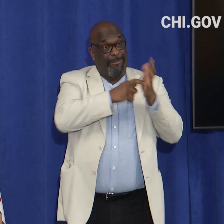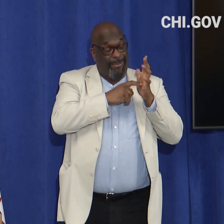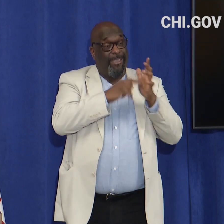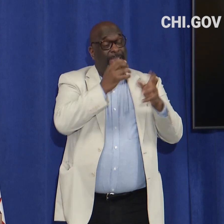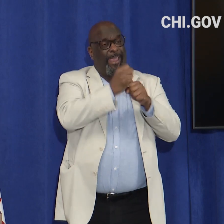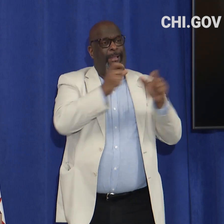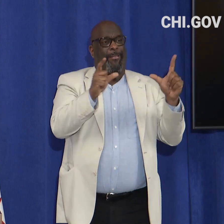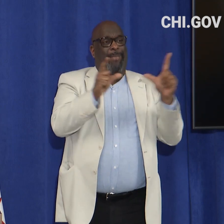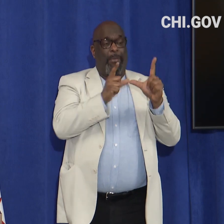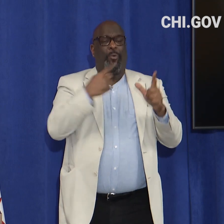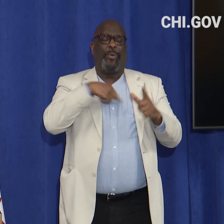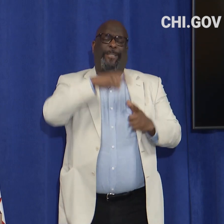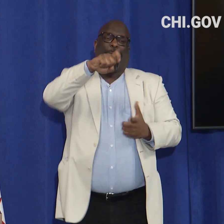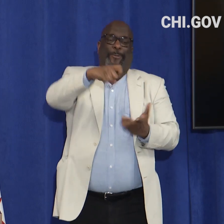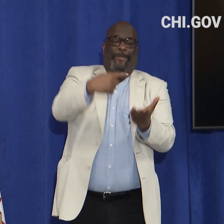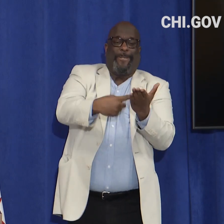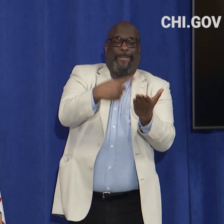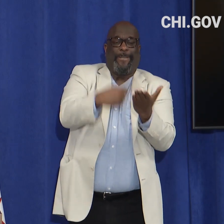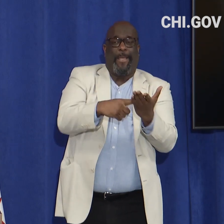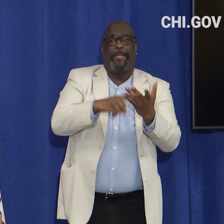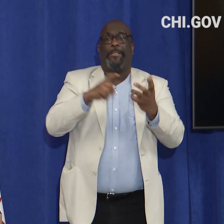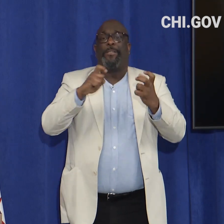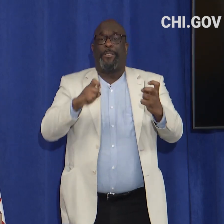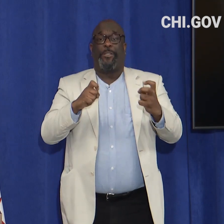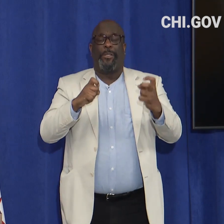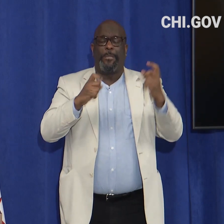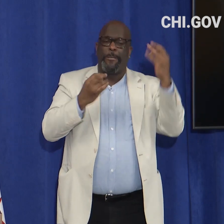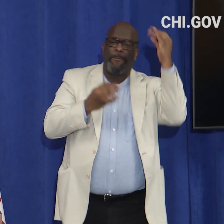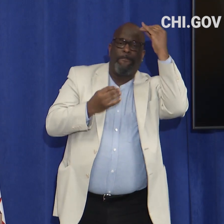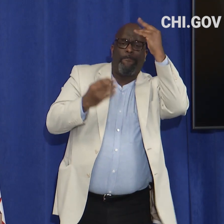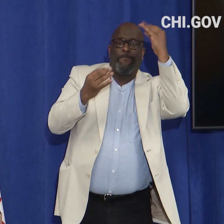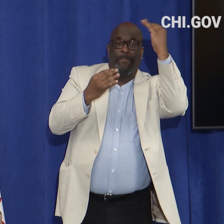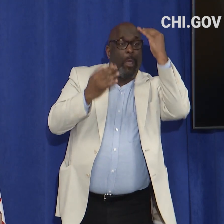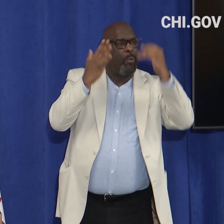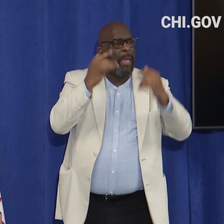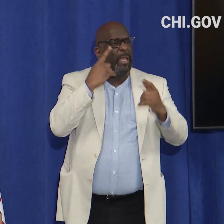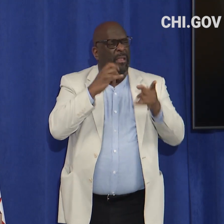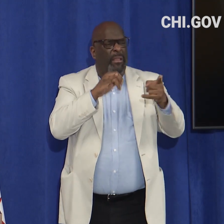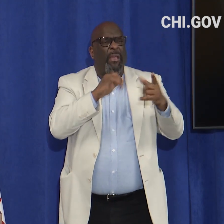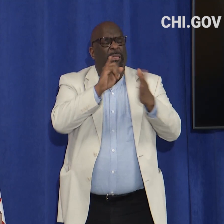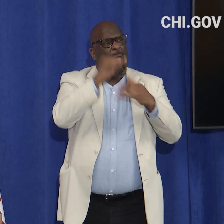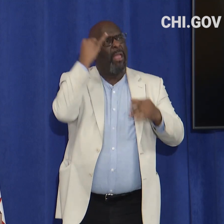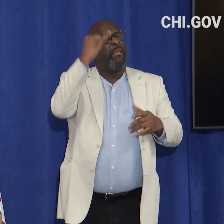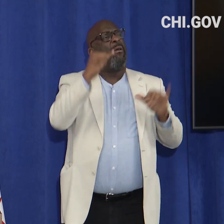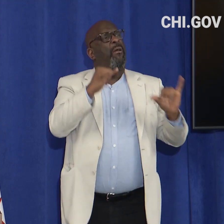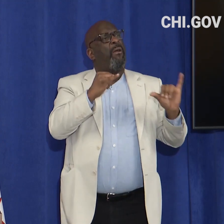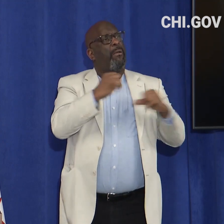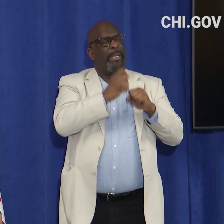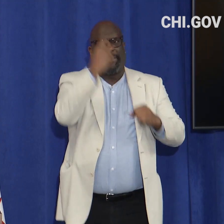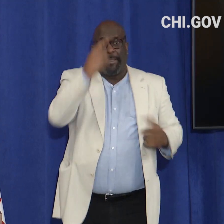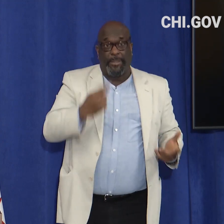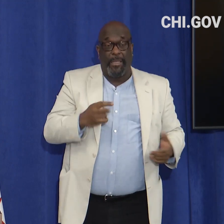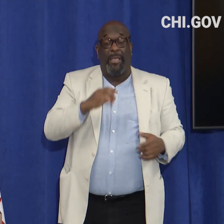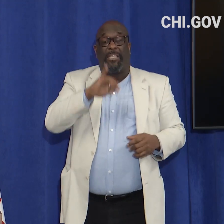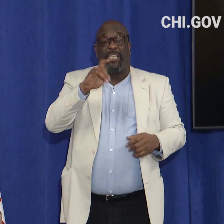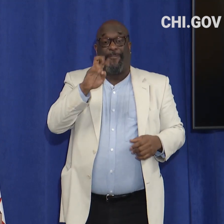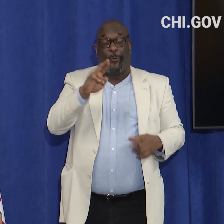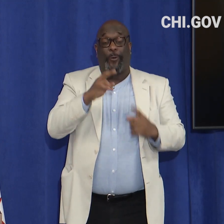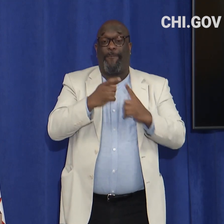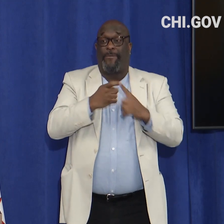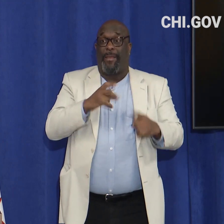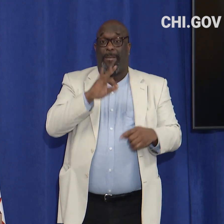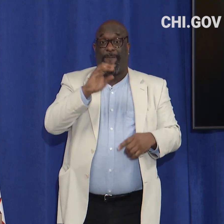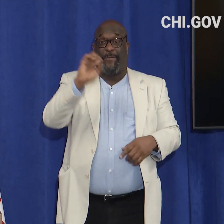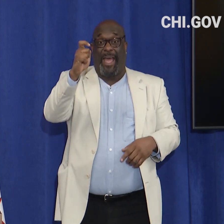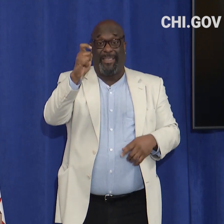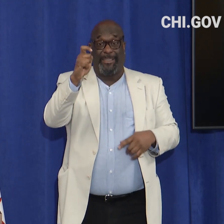must discuss and debate because it makes sense. Jennifer Struzik from the